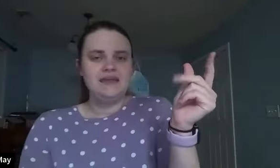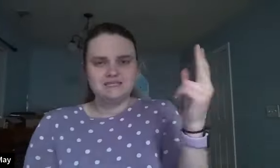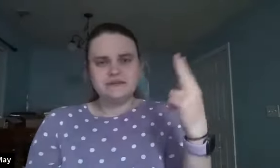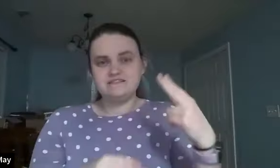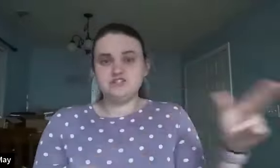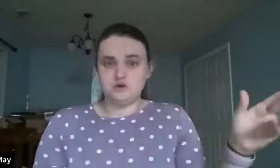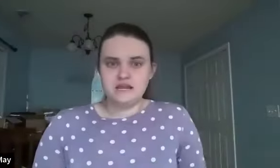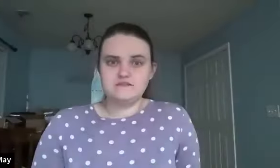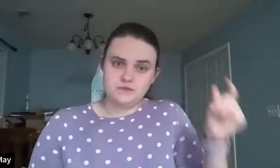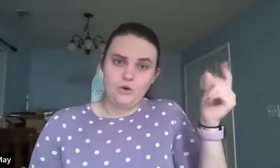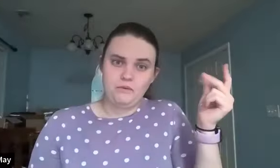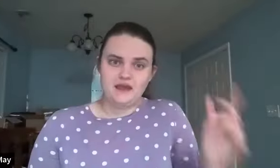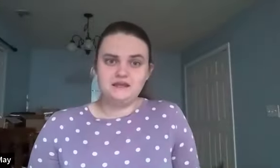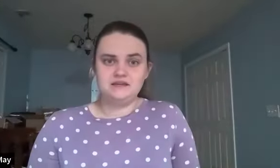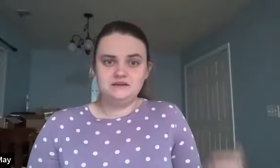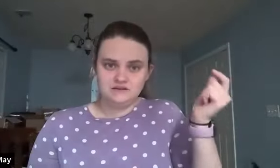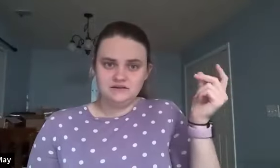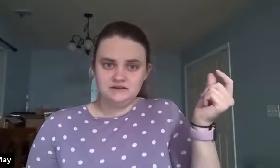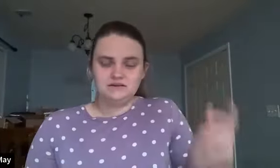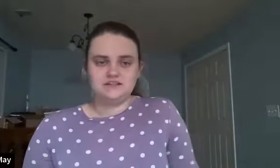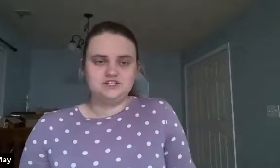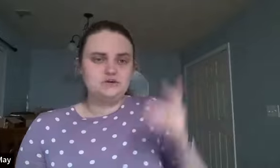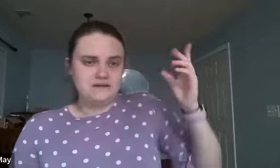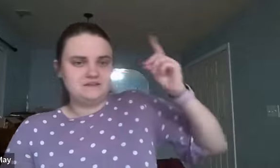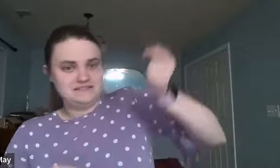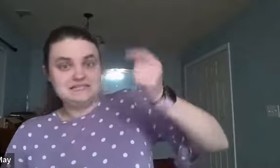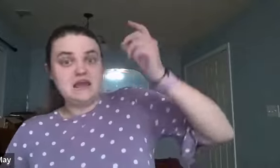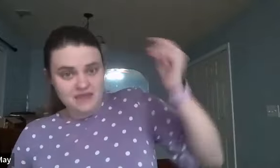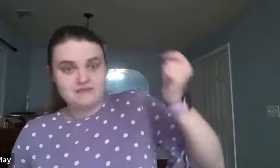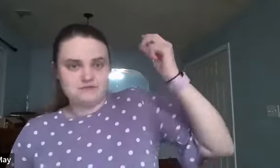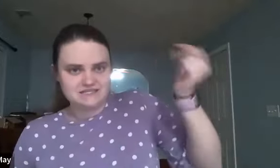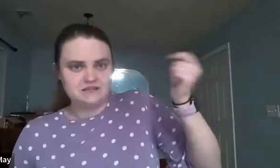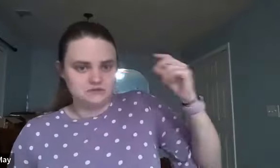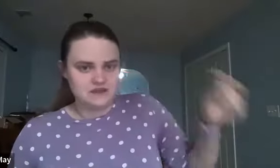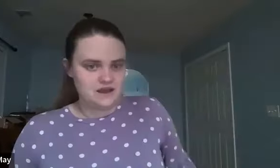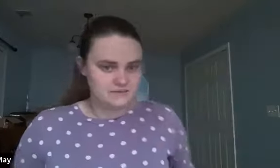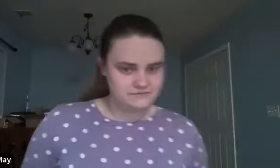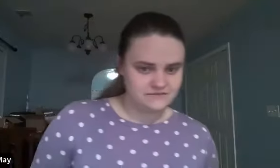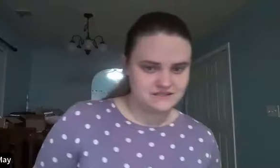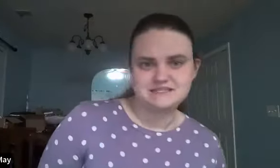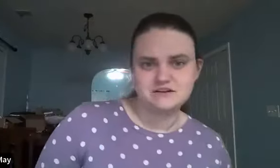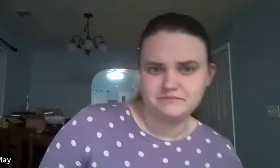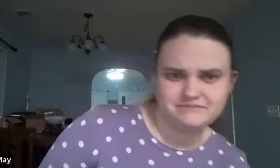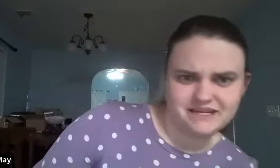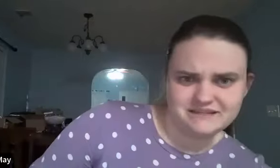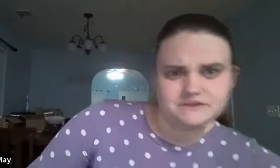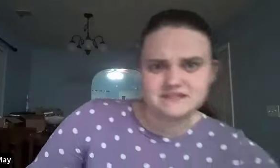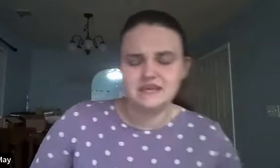It's basically shorthand from the whole patting, because you don't have to like snap every single time, because that's not going to make a difference. They can't